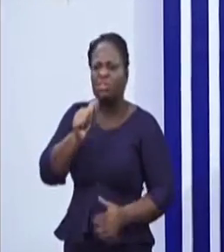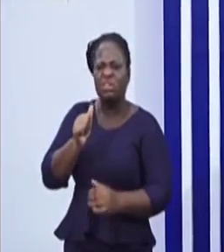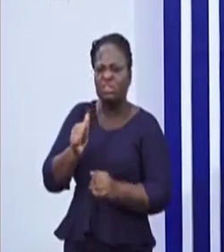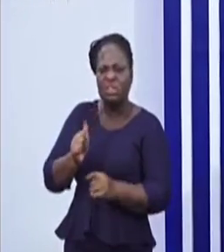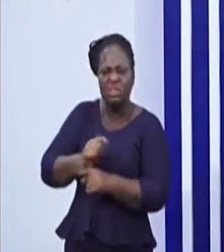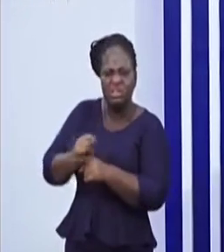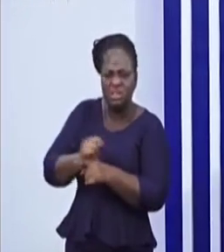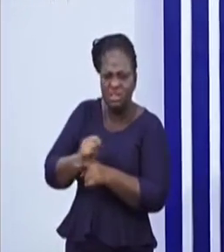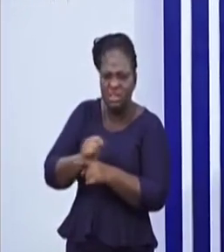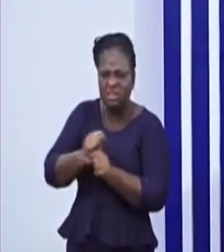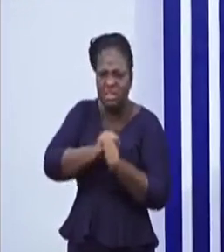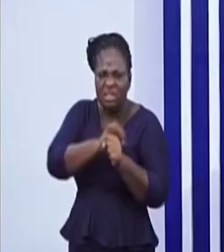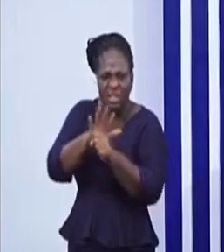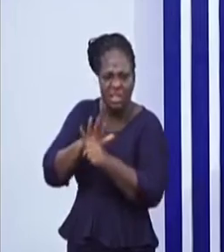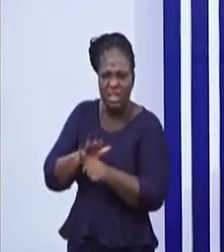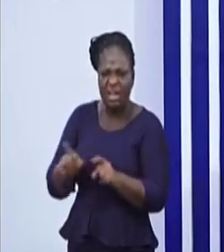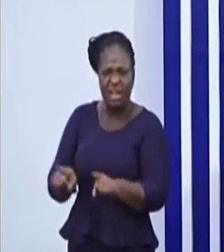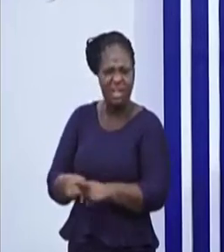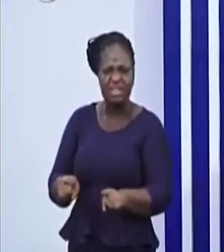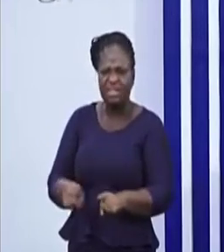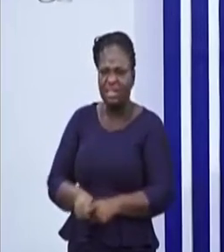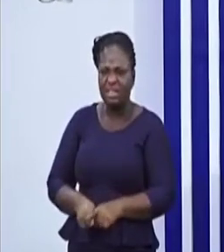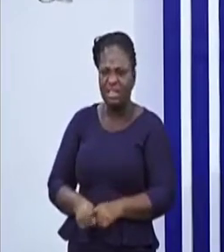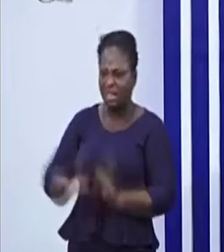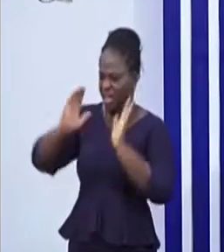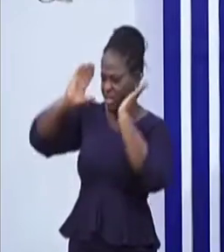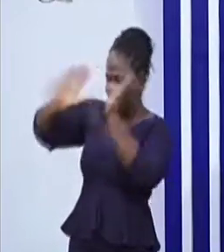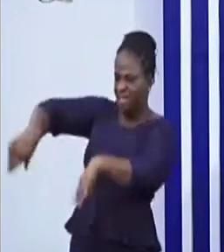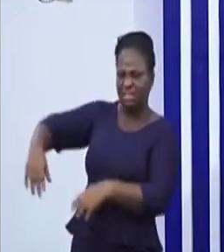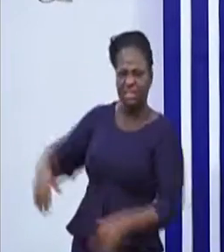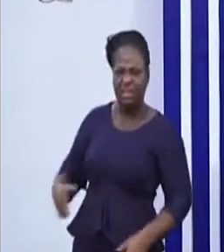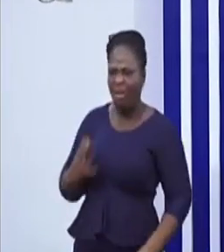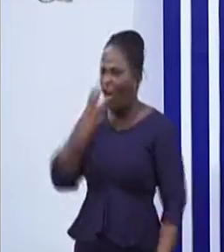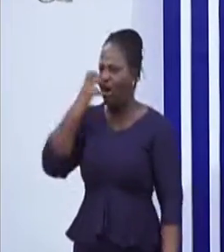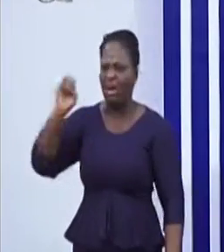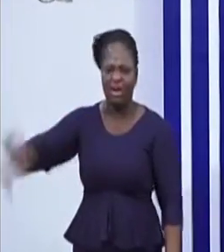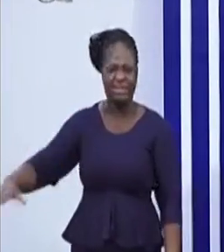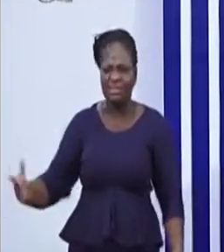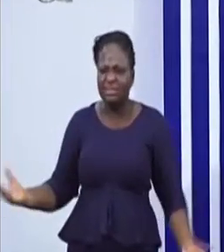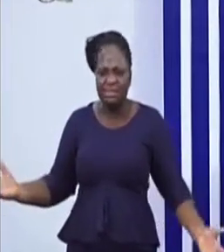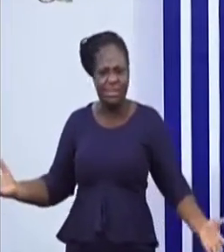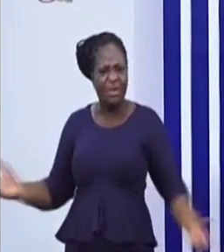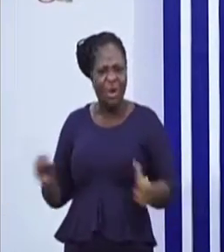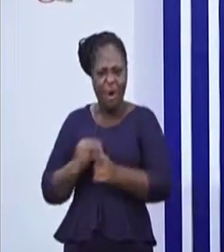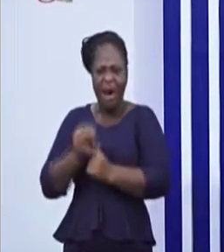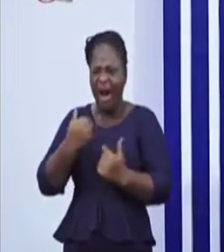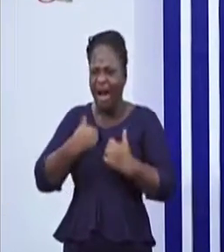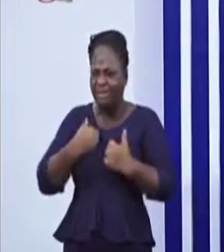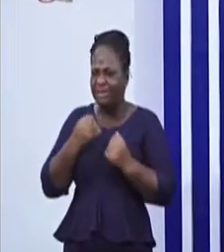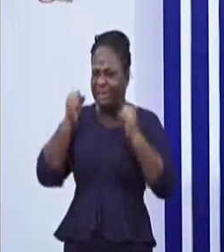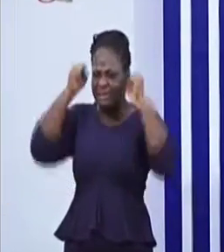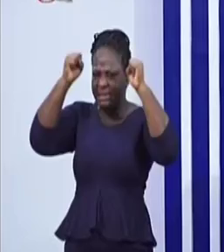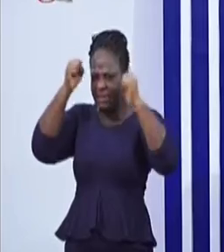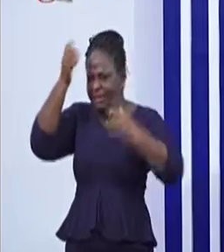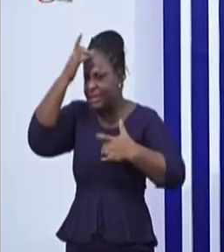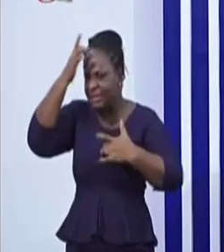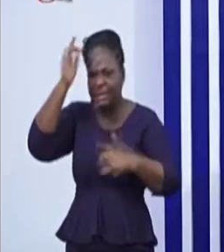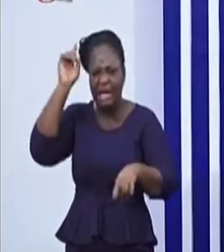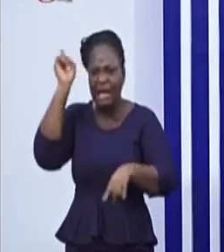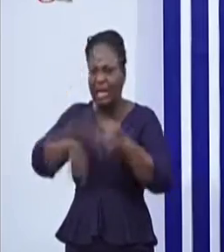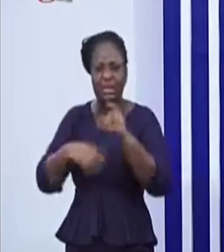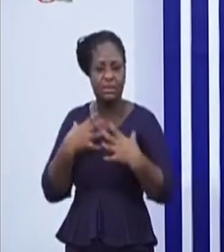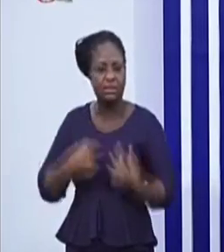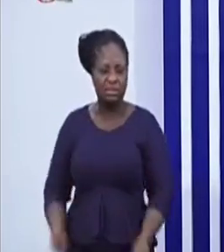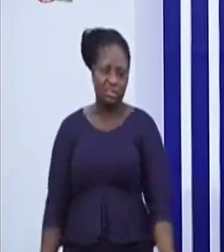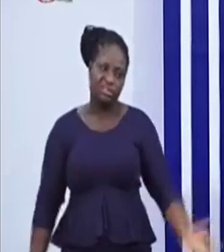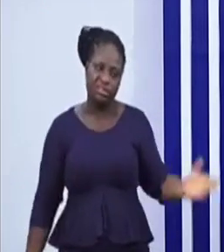cases as if they are outcasts, or maybe as if they have some serious disease that is not curable. They've